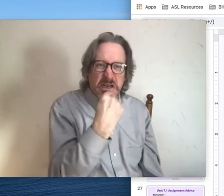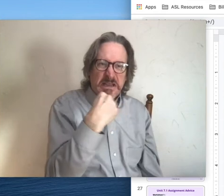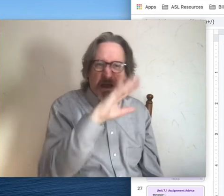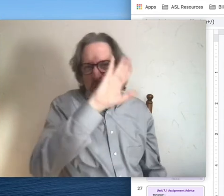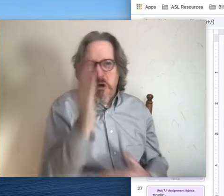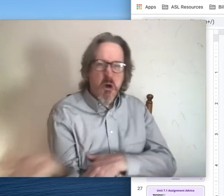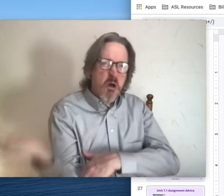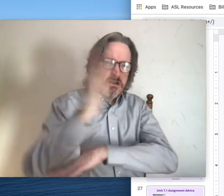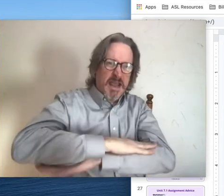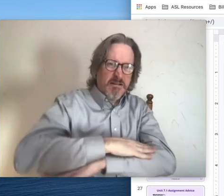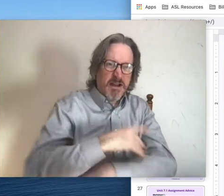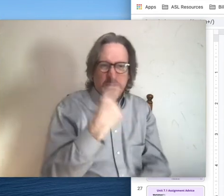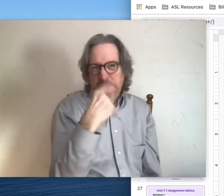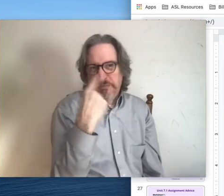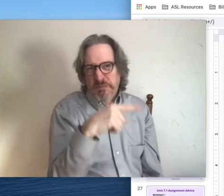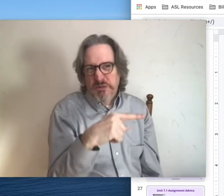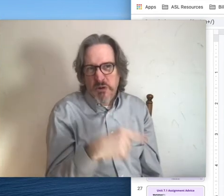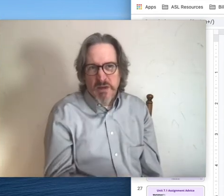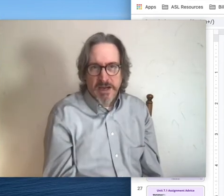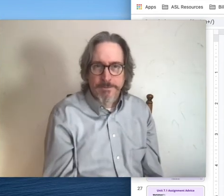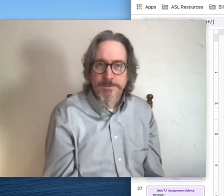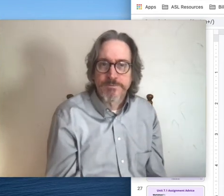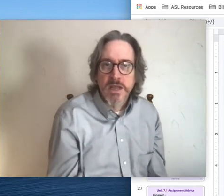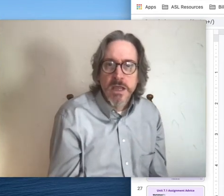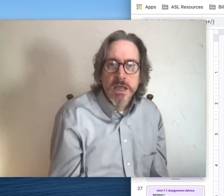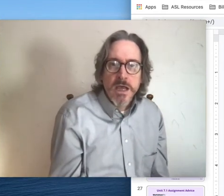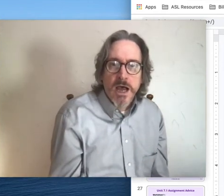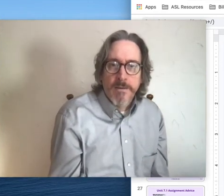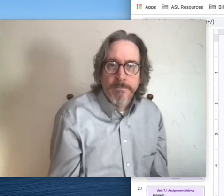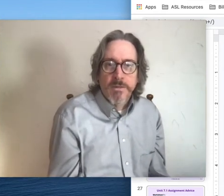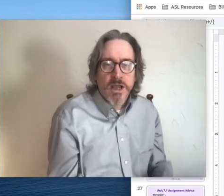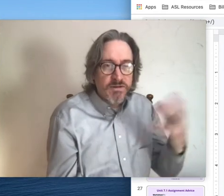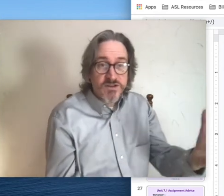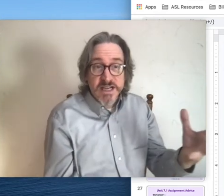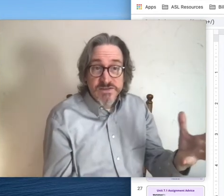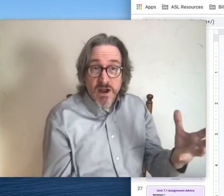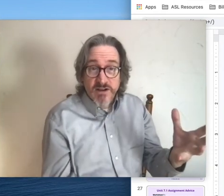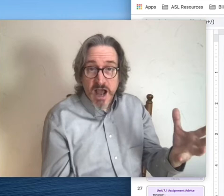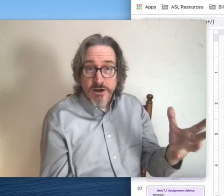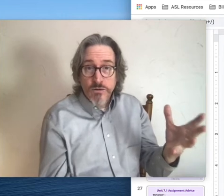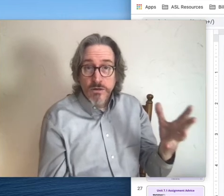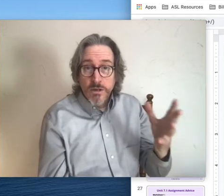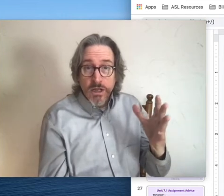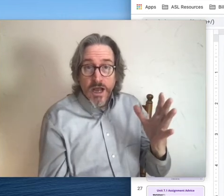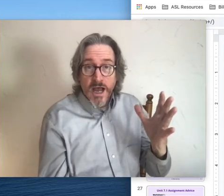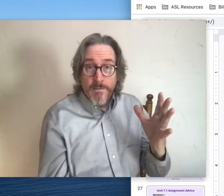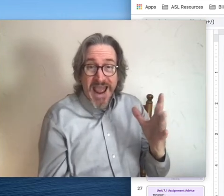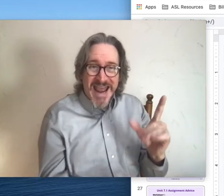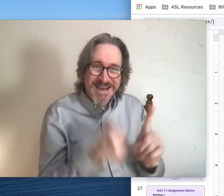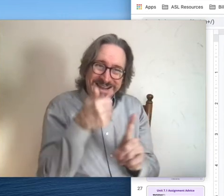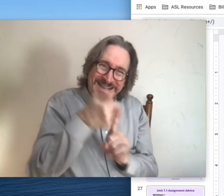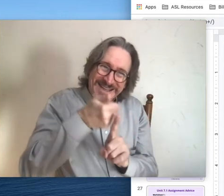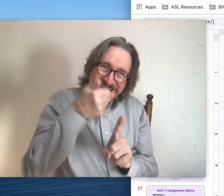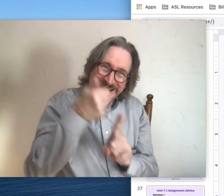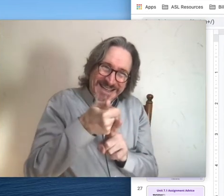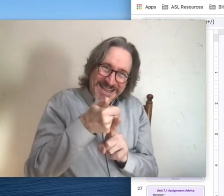I could eat that all day, right? Don't mind. Couple different signs for avocado.